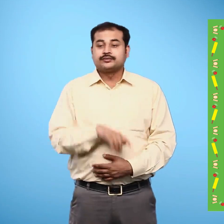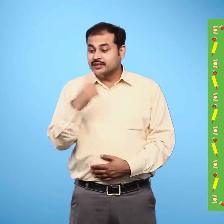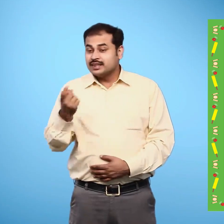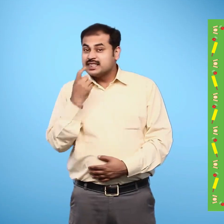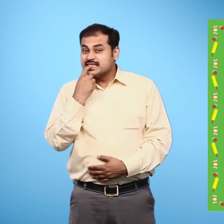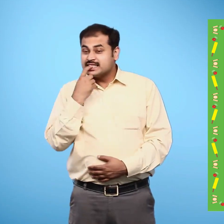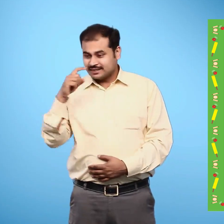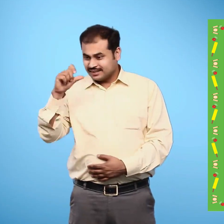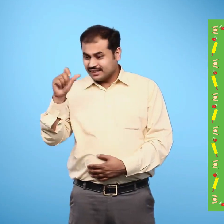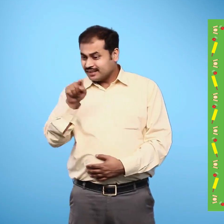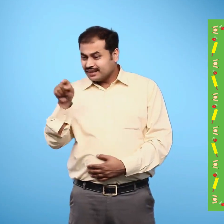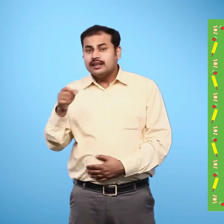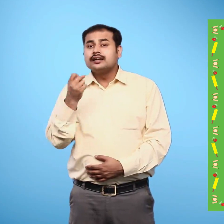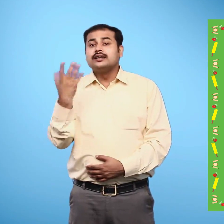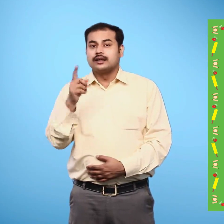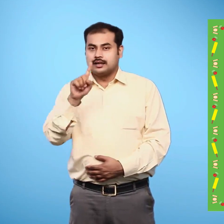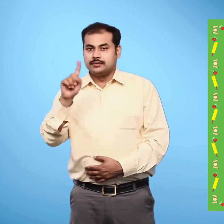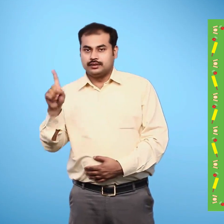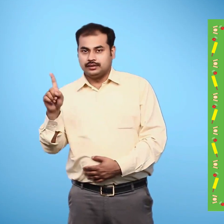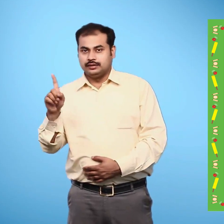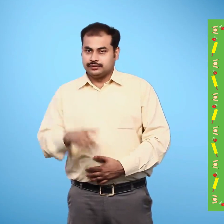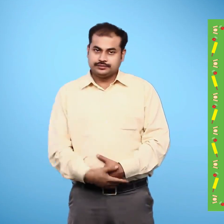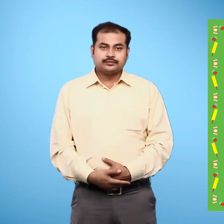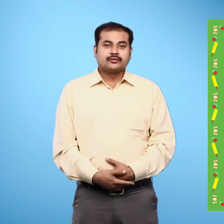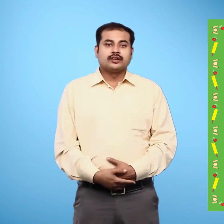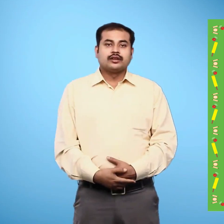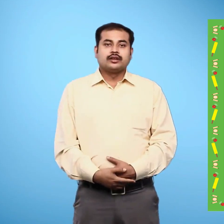11 white and 1 red coin known as queen.